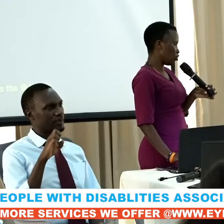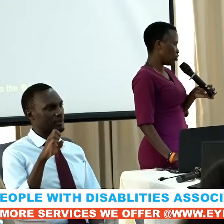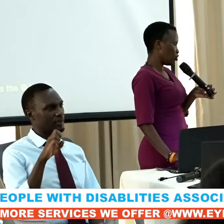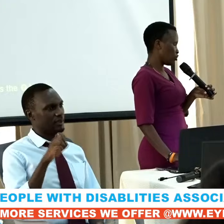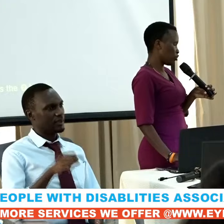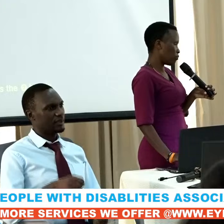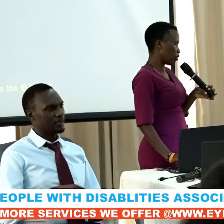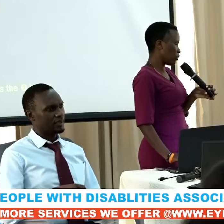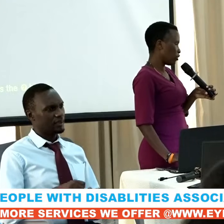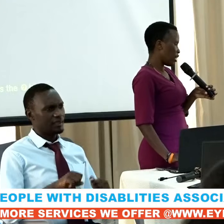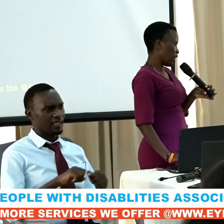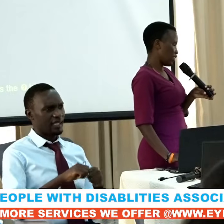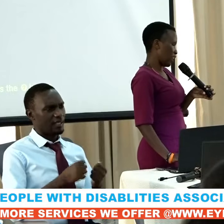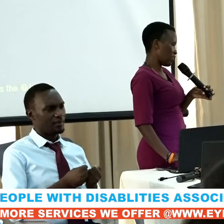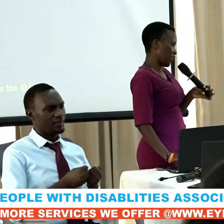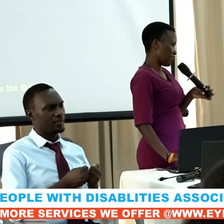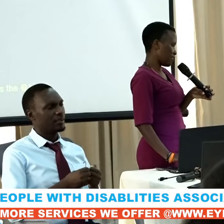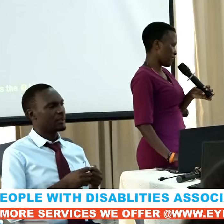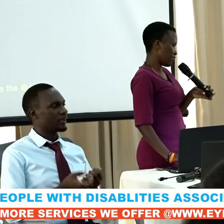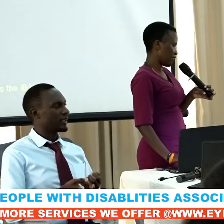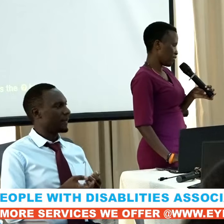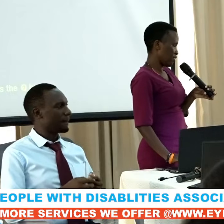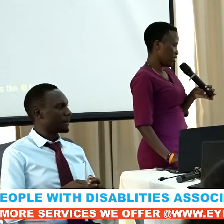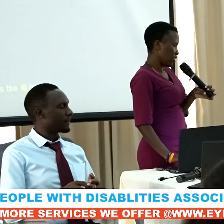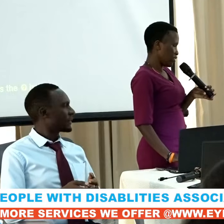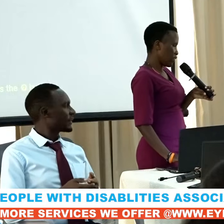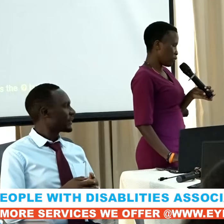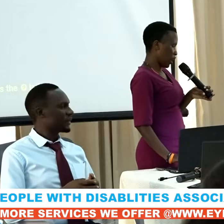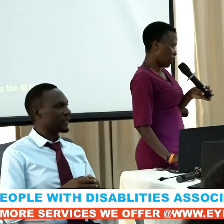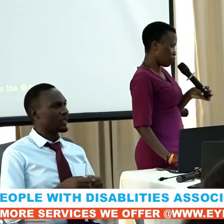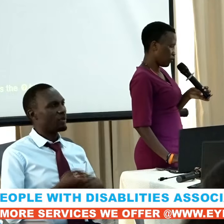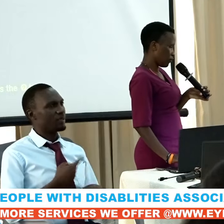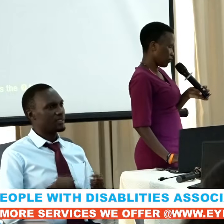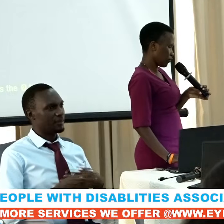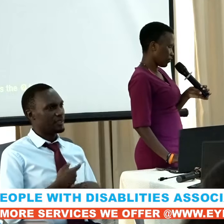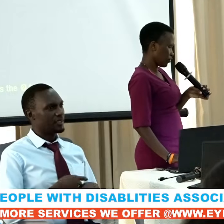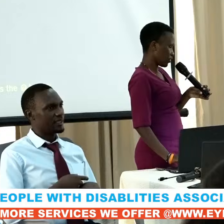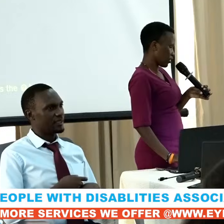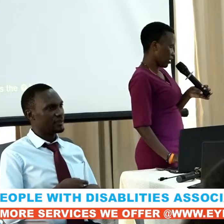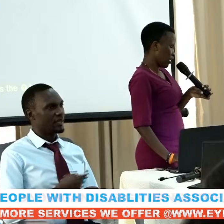model, social model, and others. Then we have